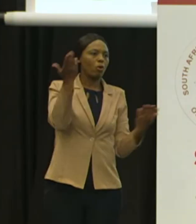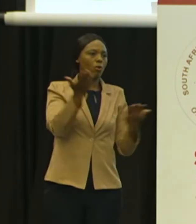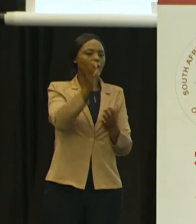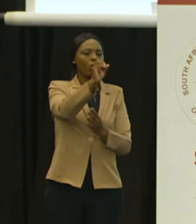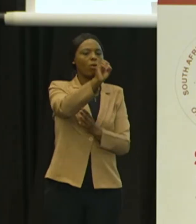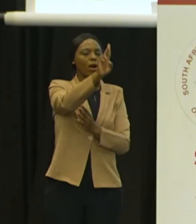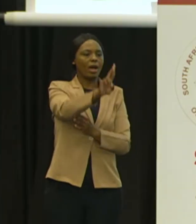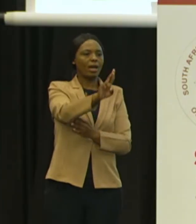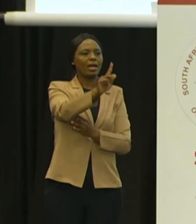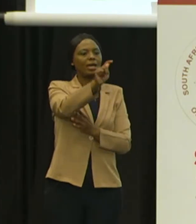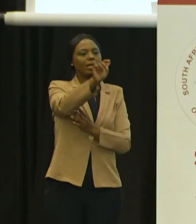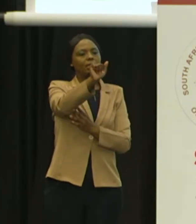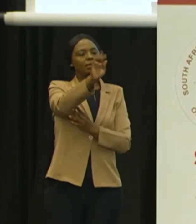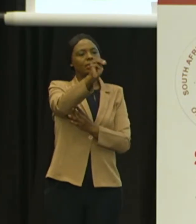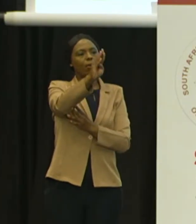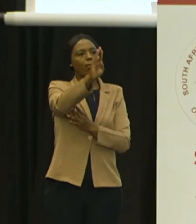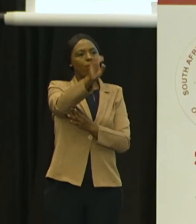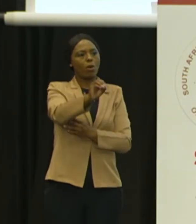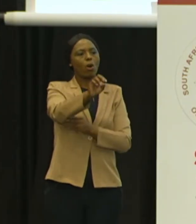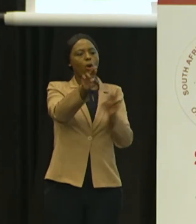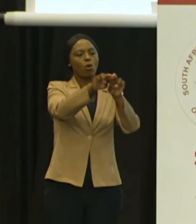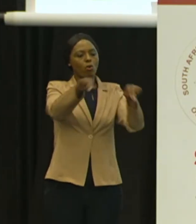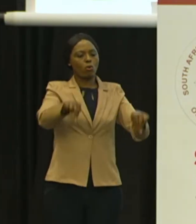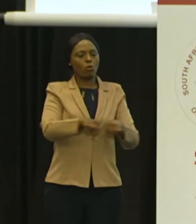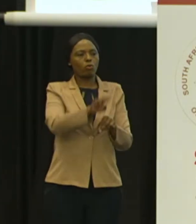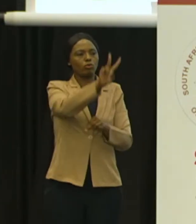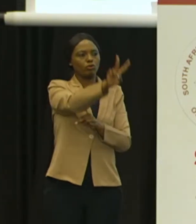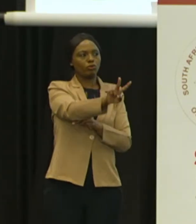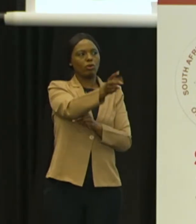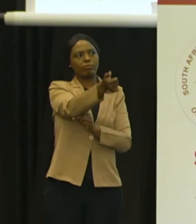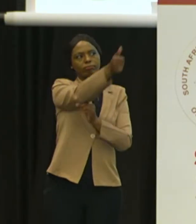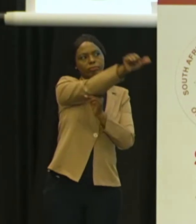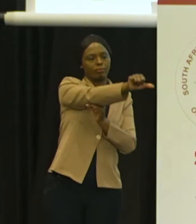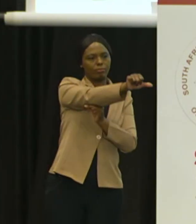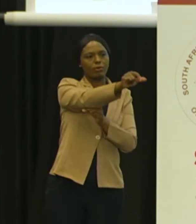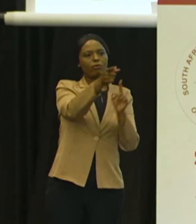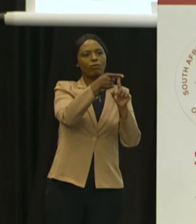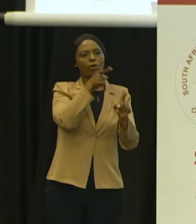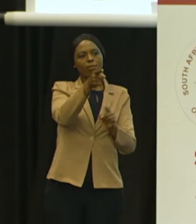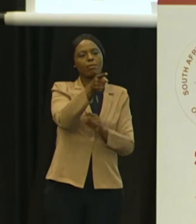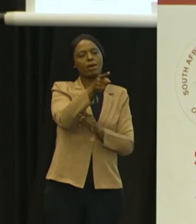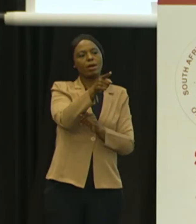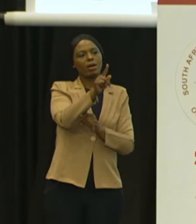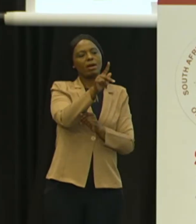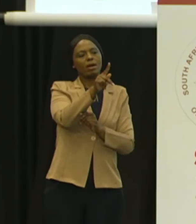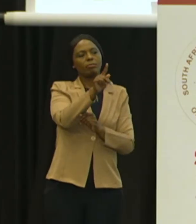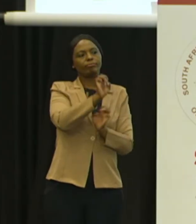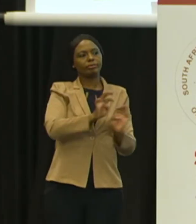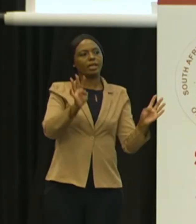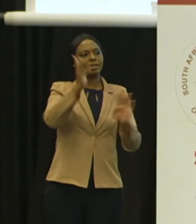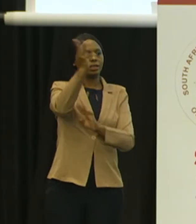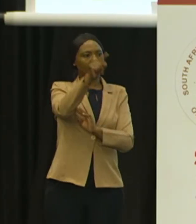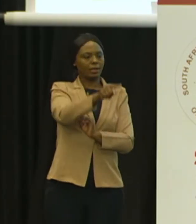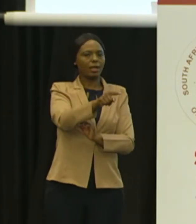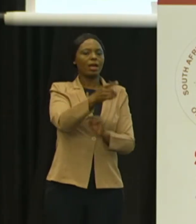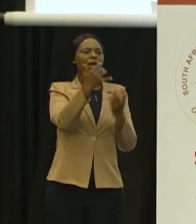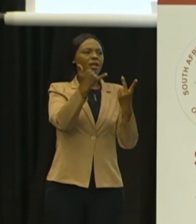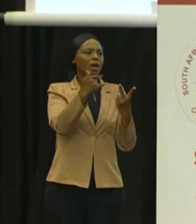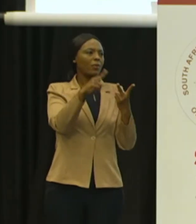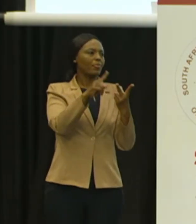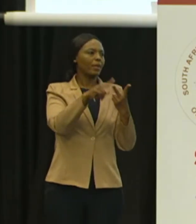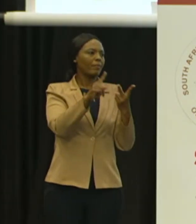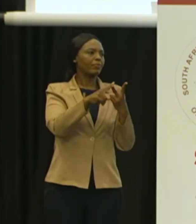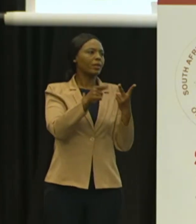Tambo room 2, which is just next door to the plenary session. So straight after tea at 2:30, we have the